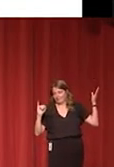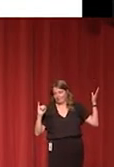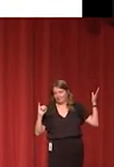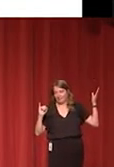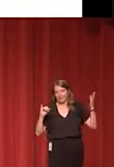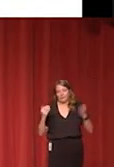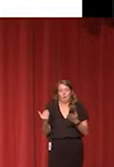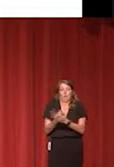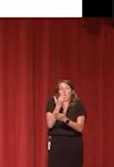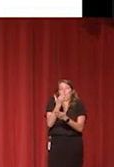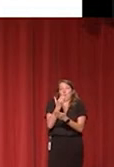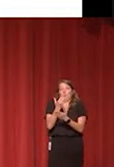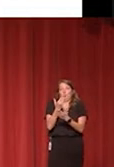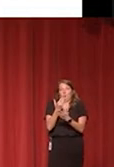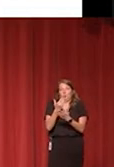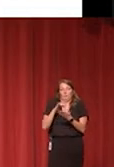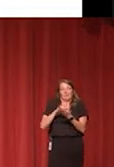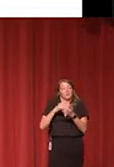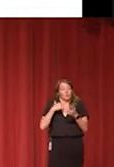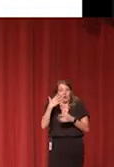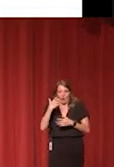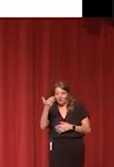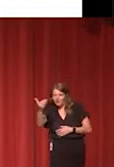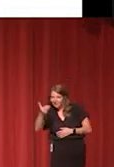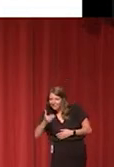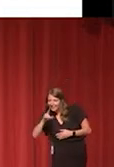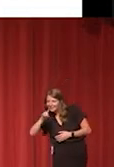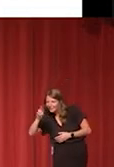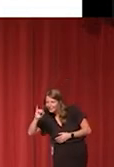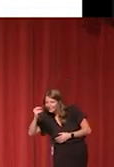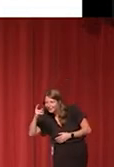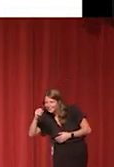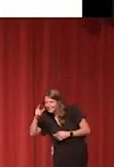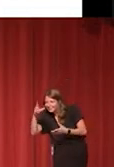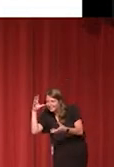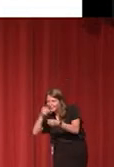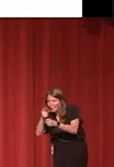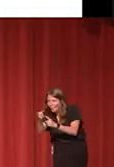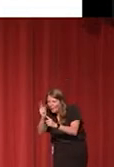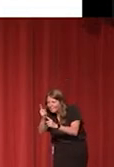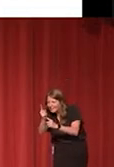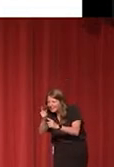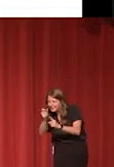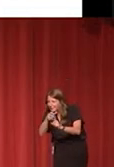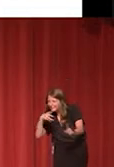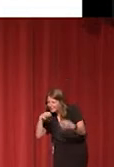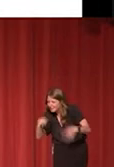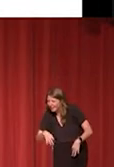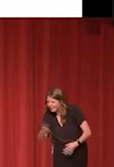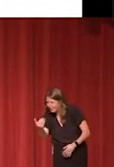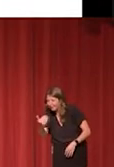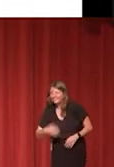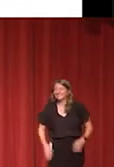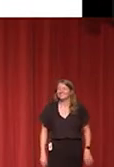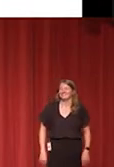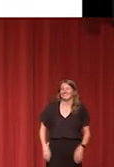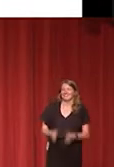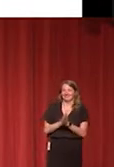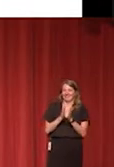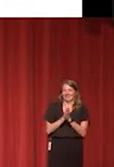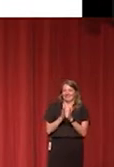Dr. Johnson to come on the stage. He has 1 minute to talk to you about this study. Dr. Johnson, please.